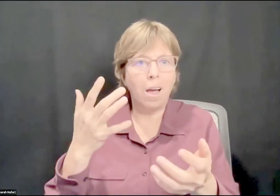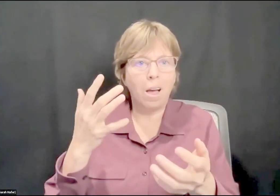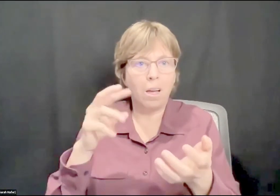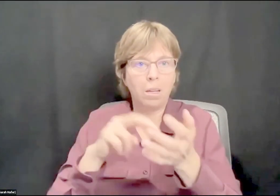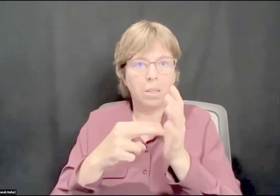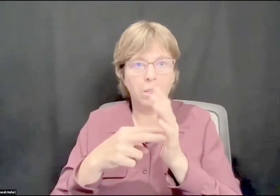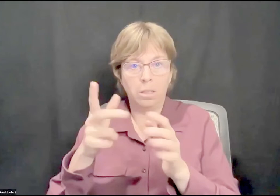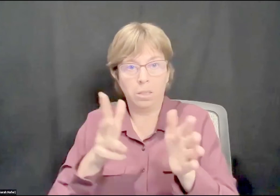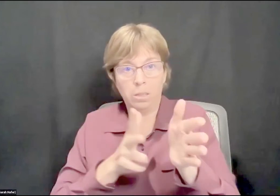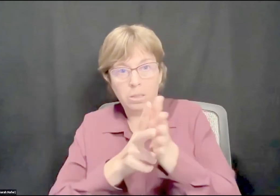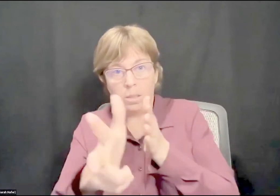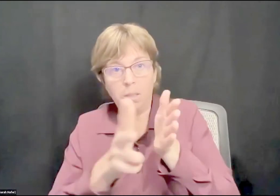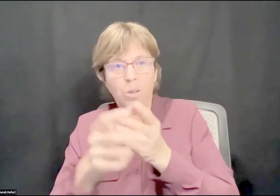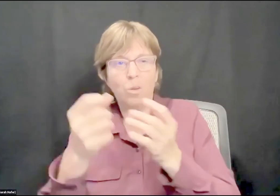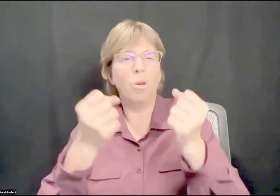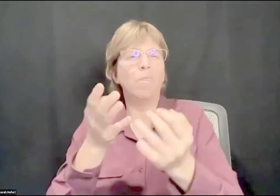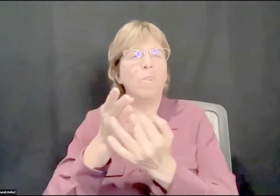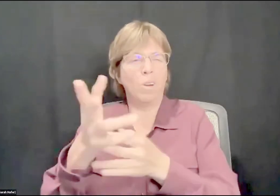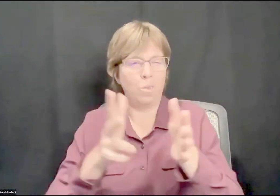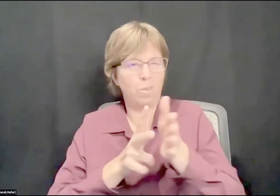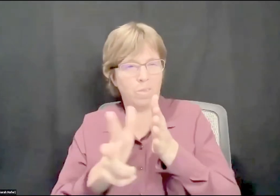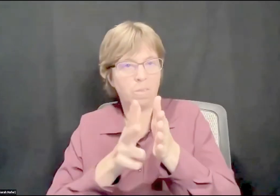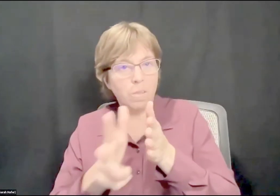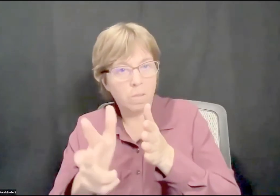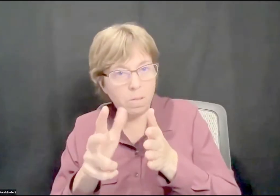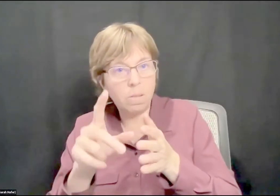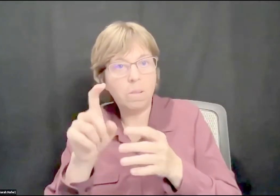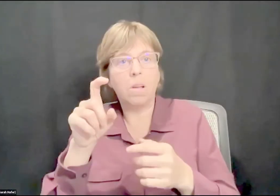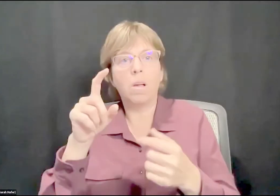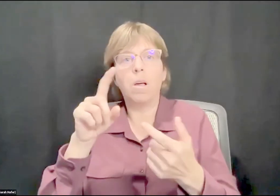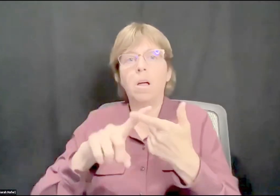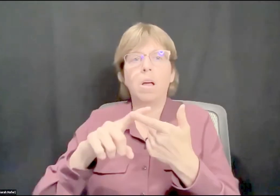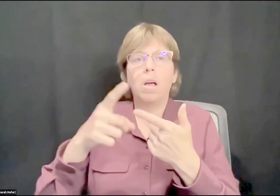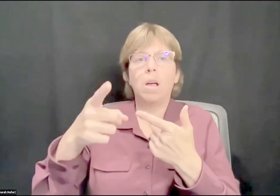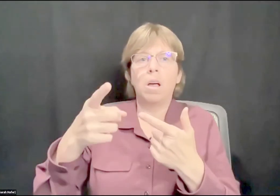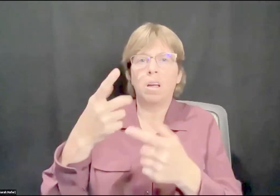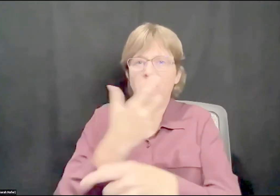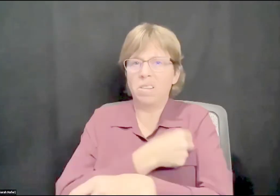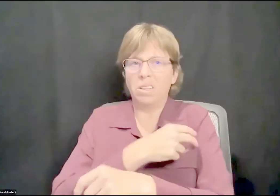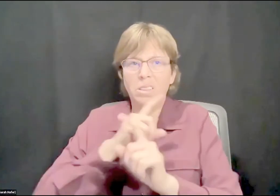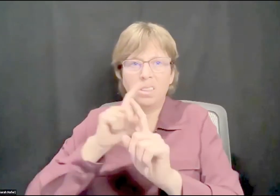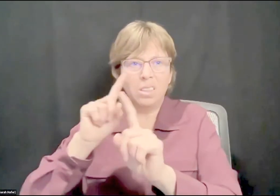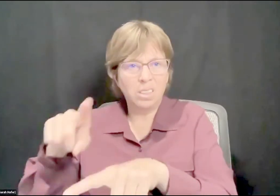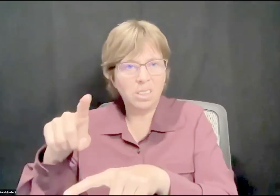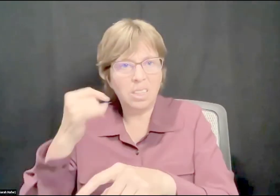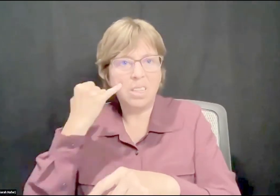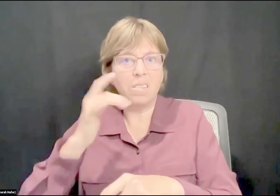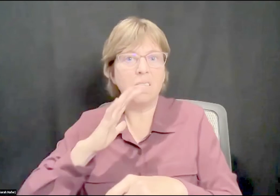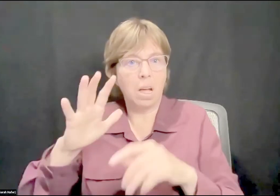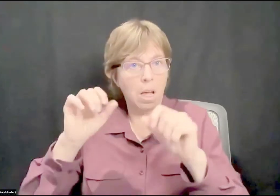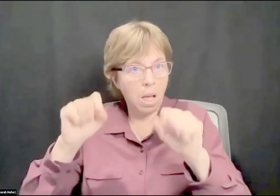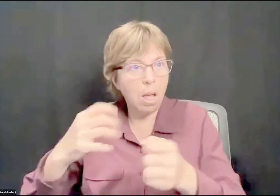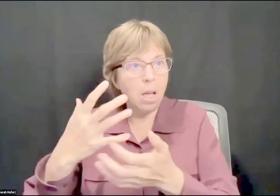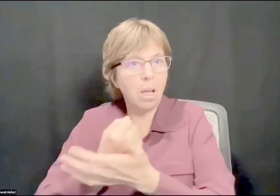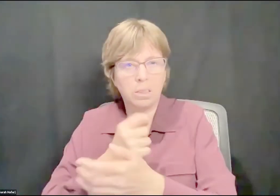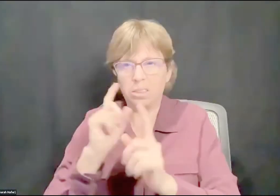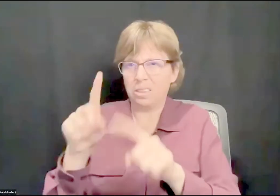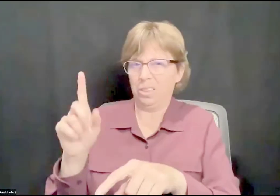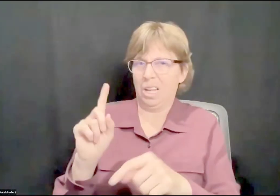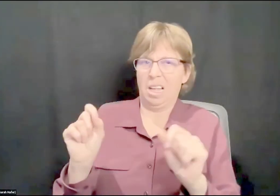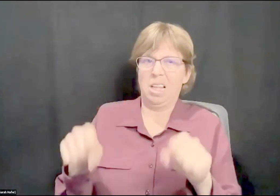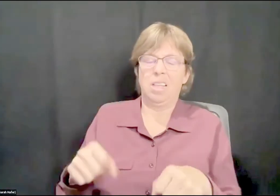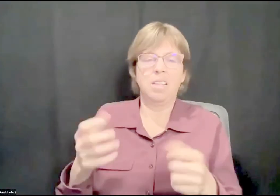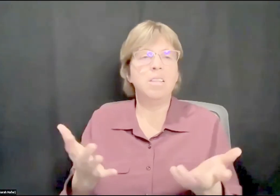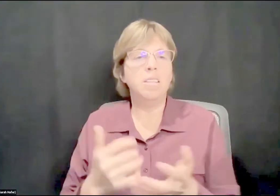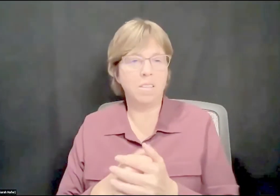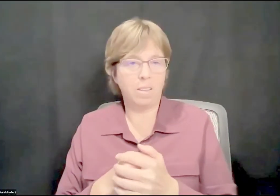vaccinated under 5? Wondering, Dr. Jean, if you could kick that one off for us. Yeah, sure. It's a great question.